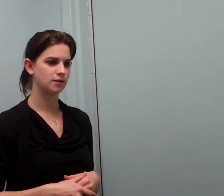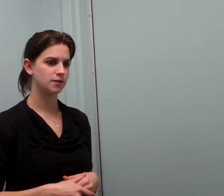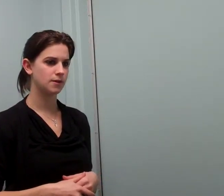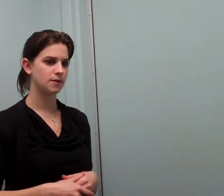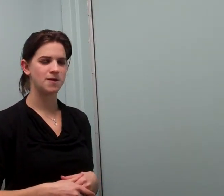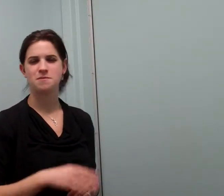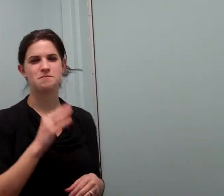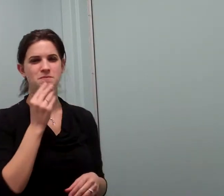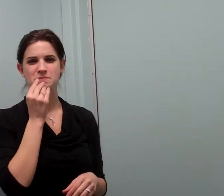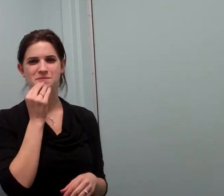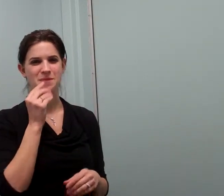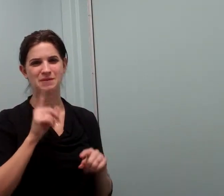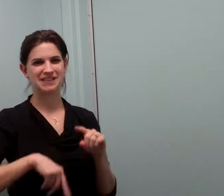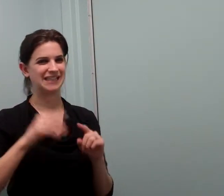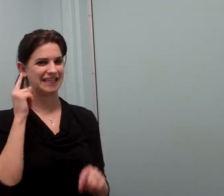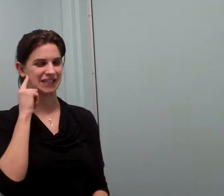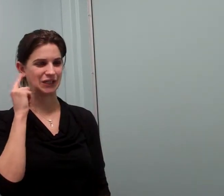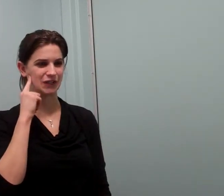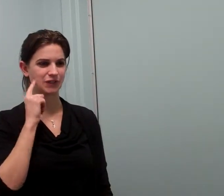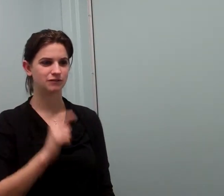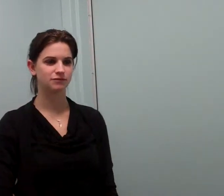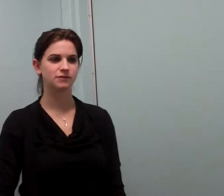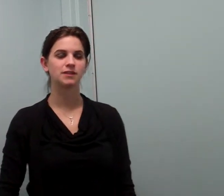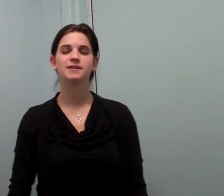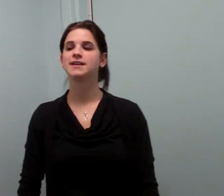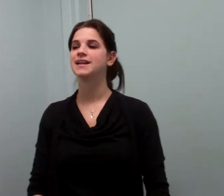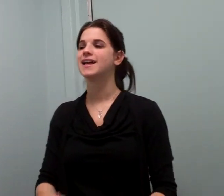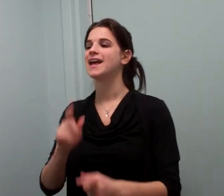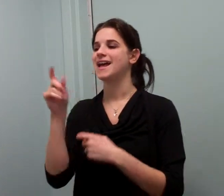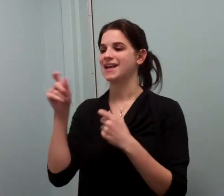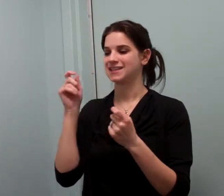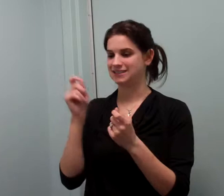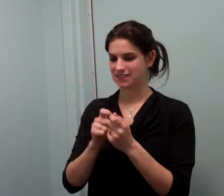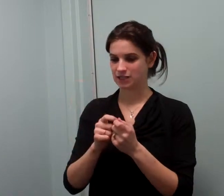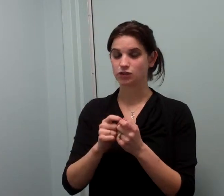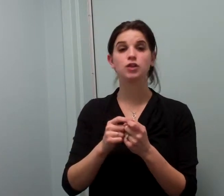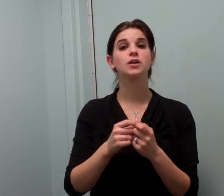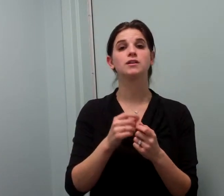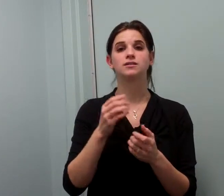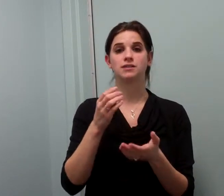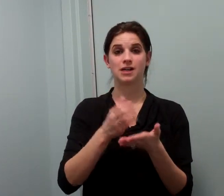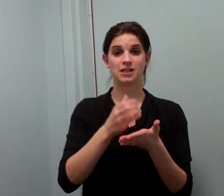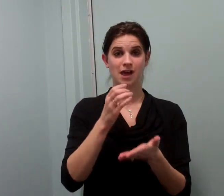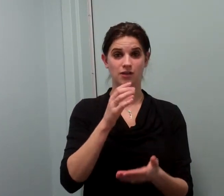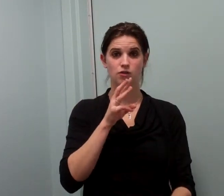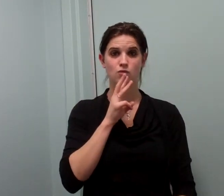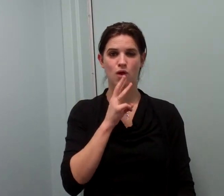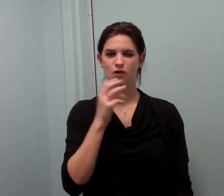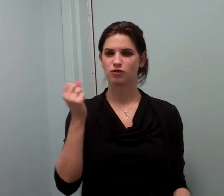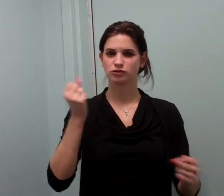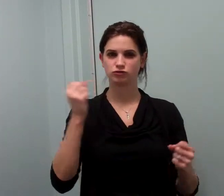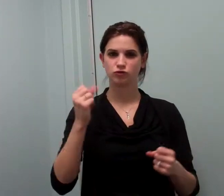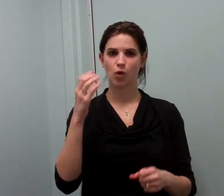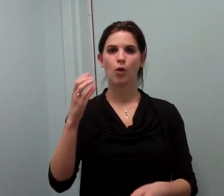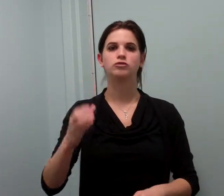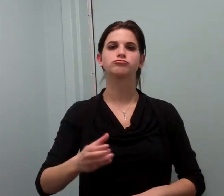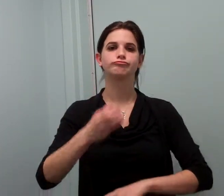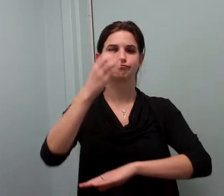A picture from a book. Exactly. You take a cold glass of water, take it out, set it on